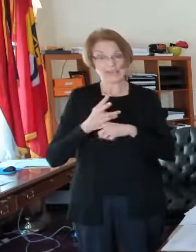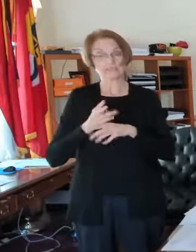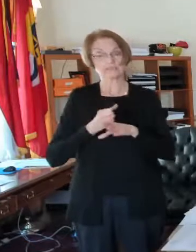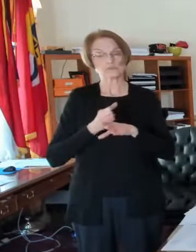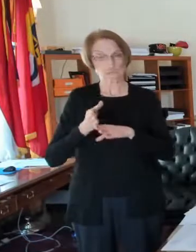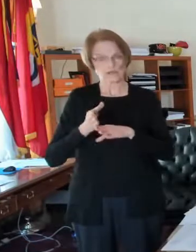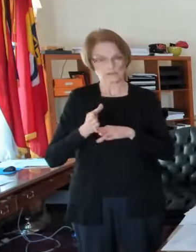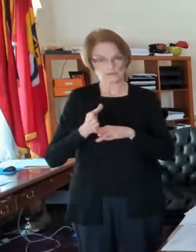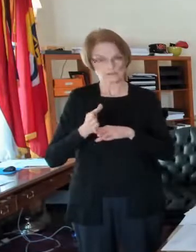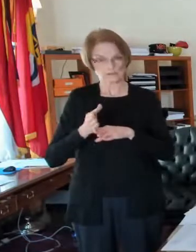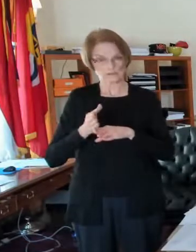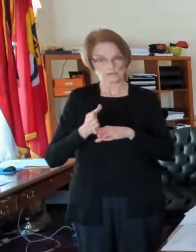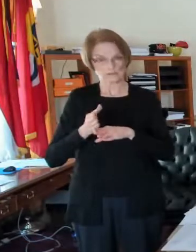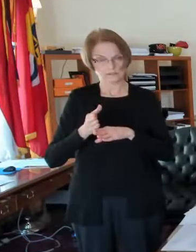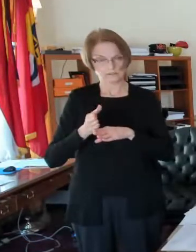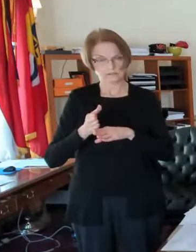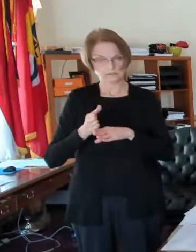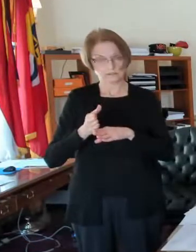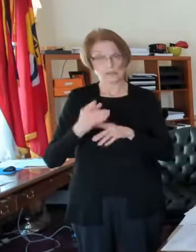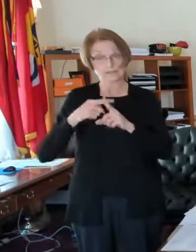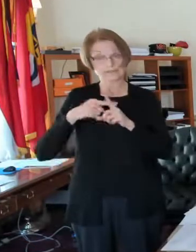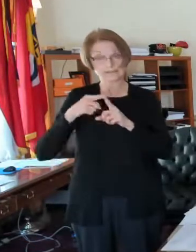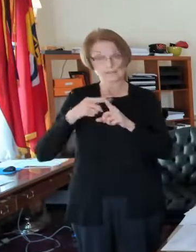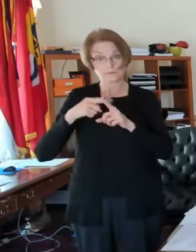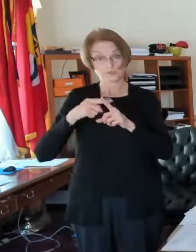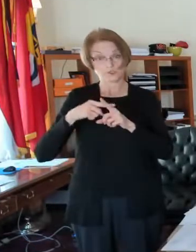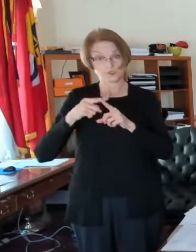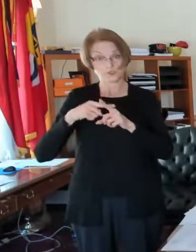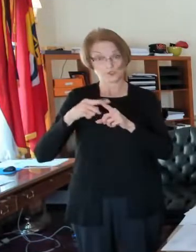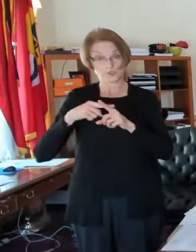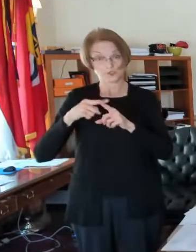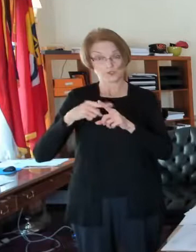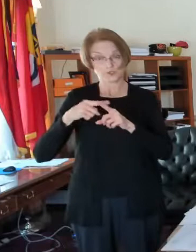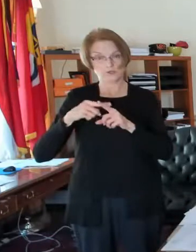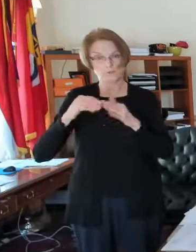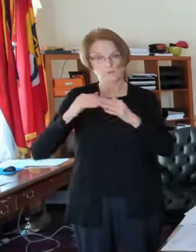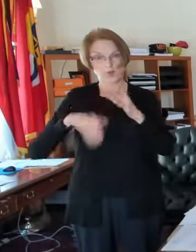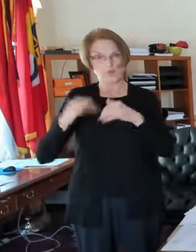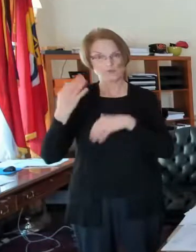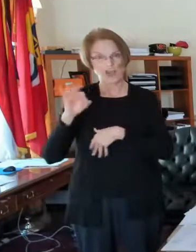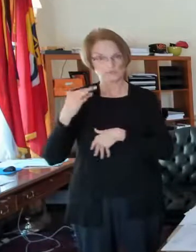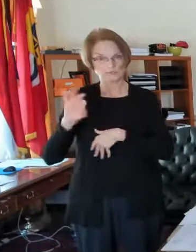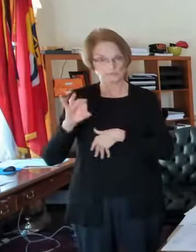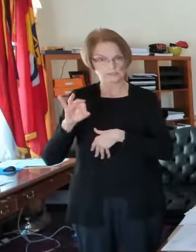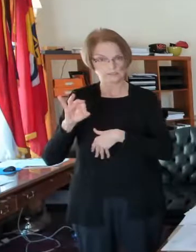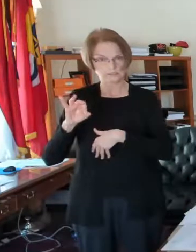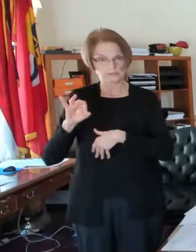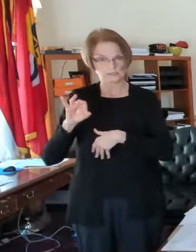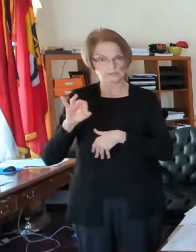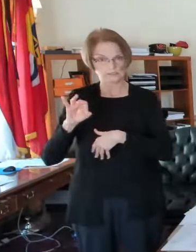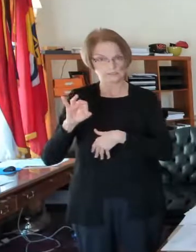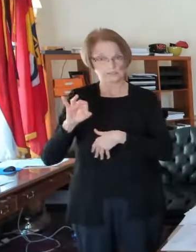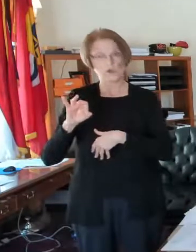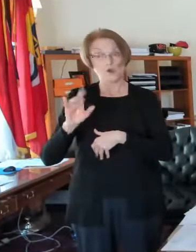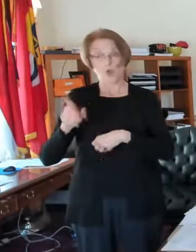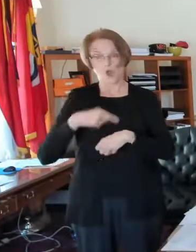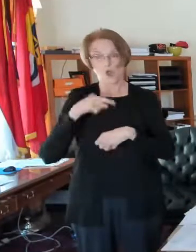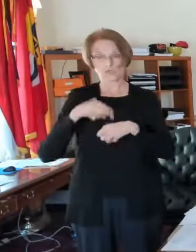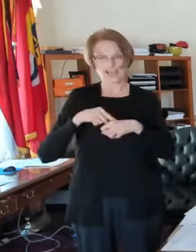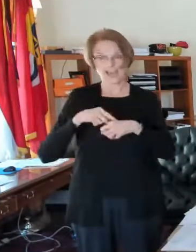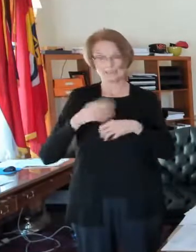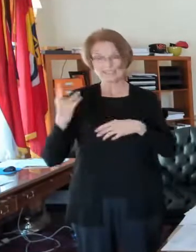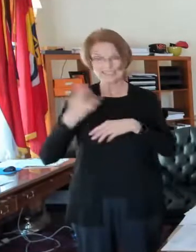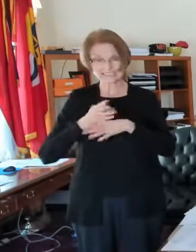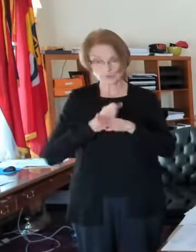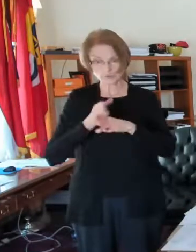days of where the temperature never got above 19. And that long of a stretch of that